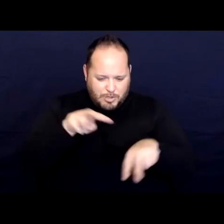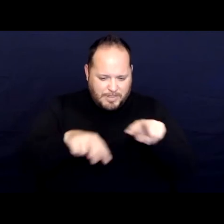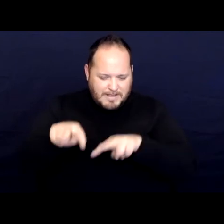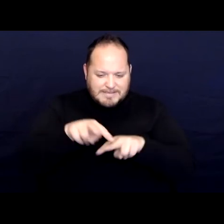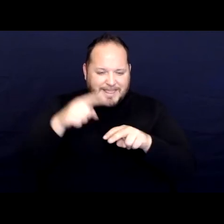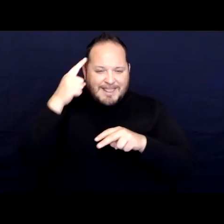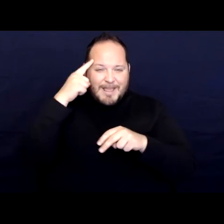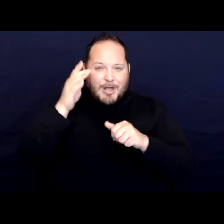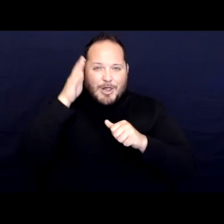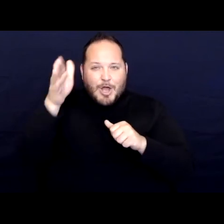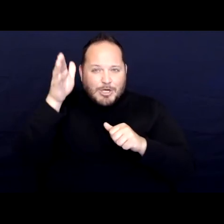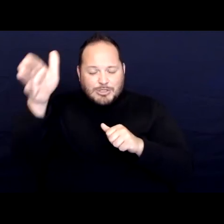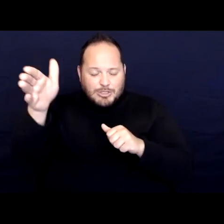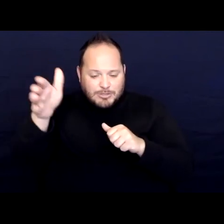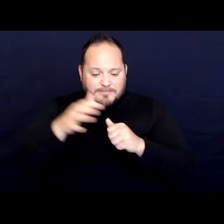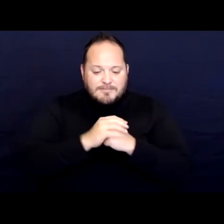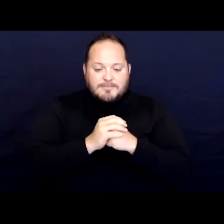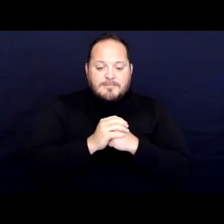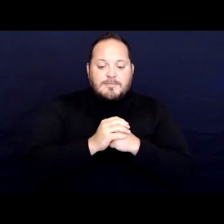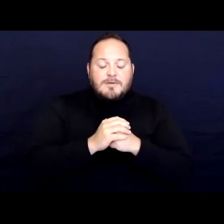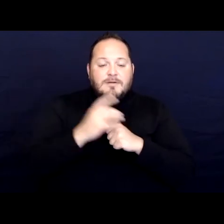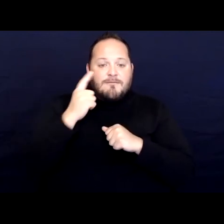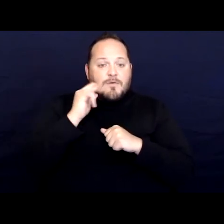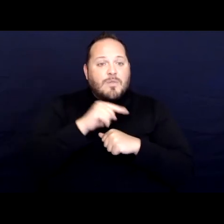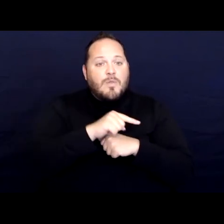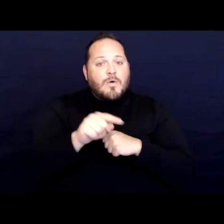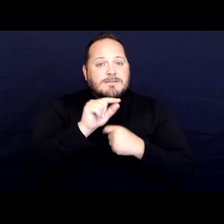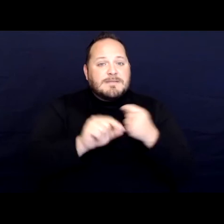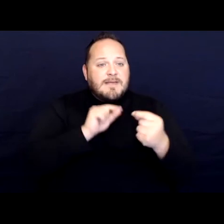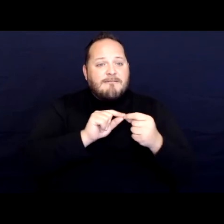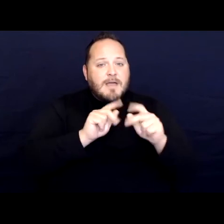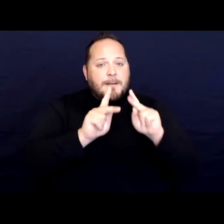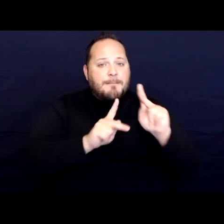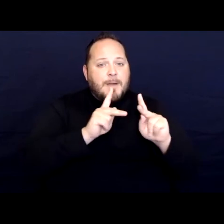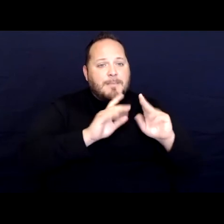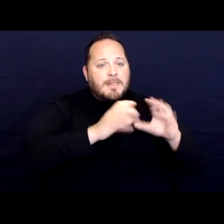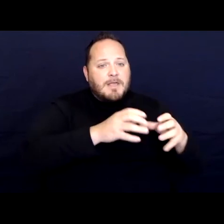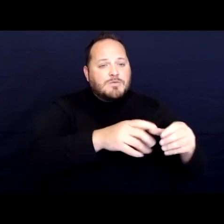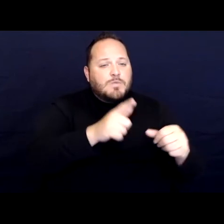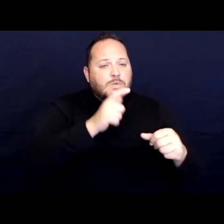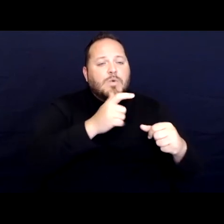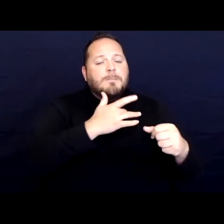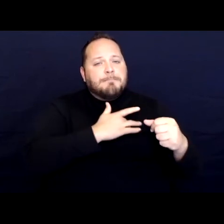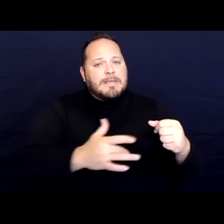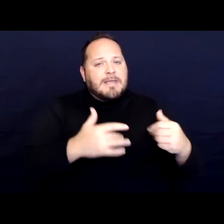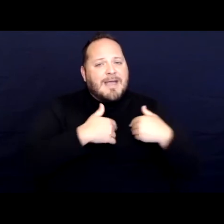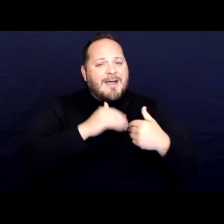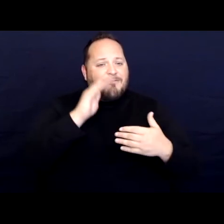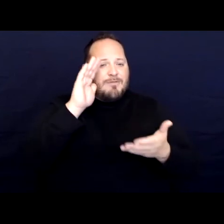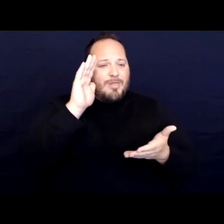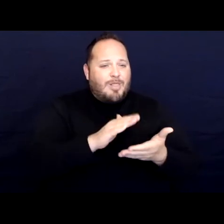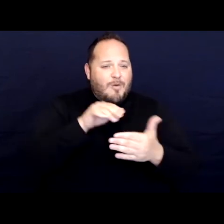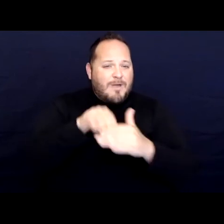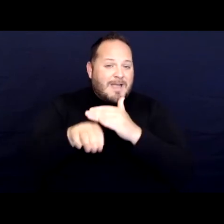is for those populations that traditionally have had lack or low access to healthcare in